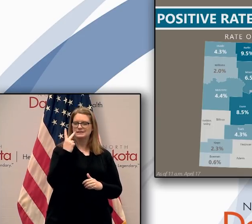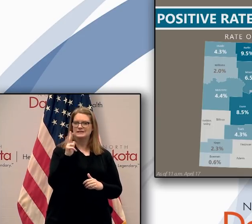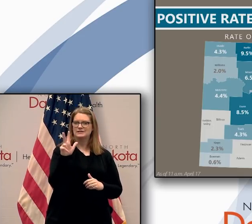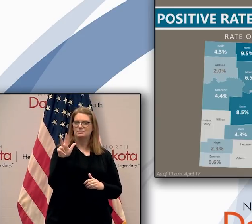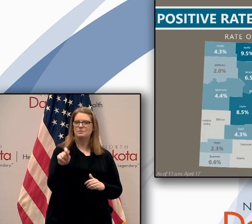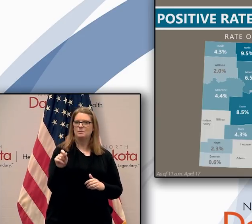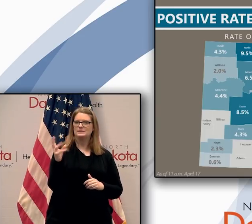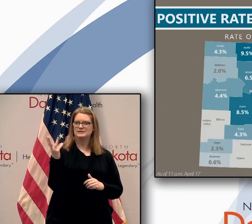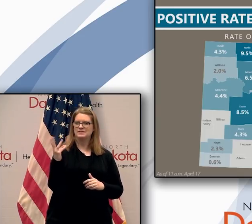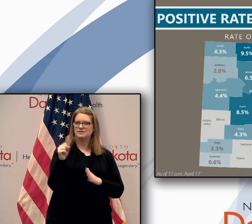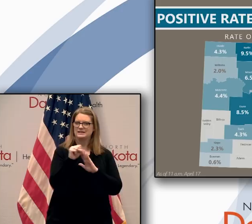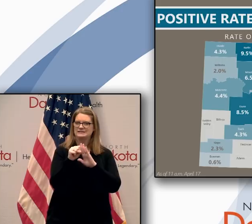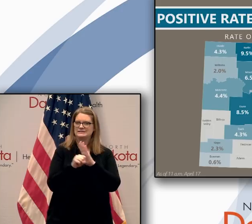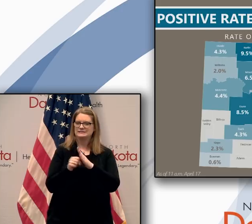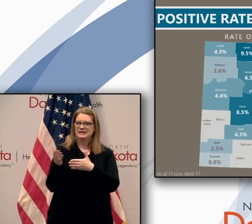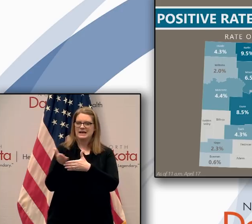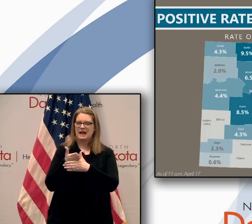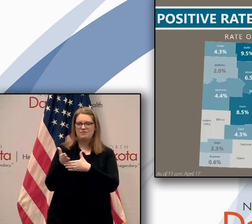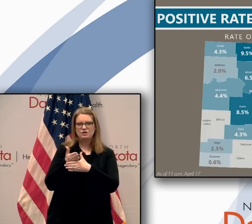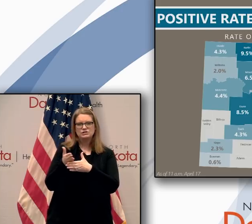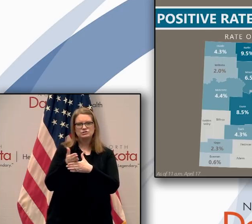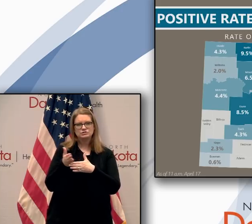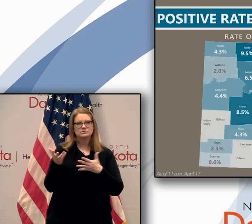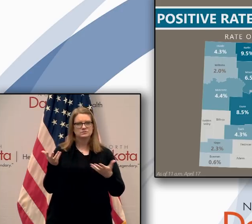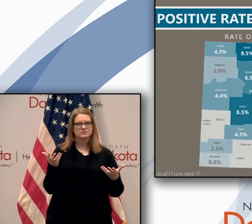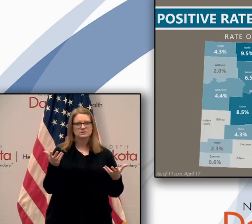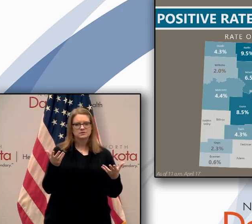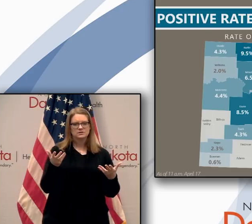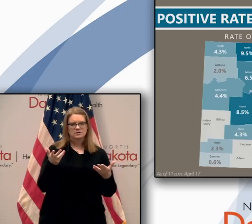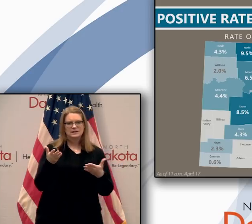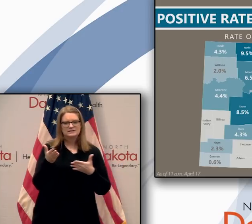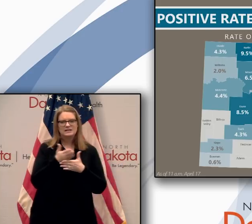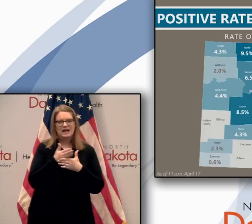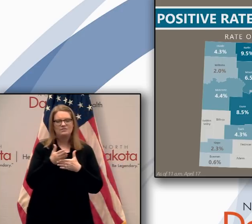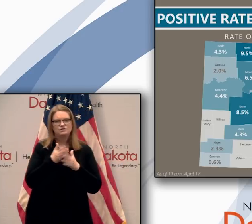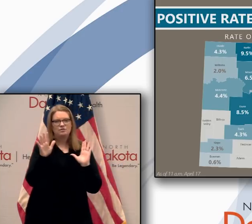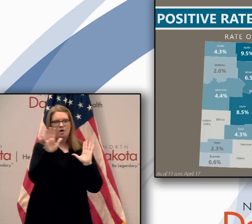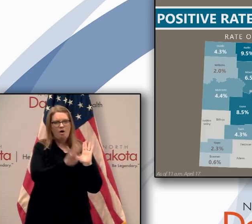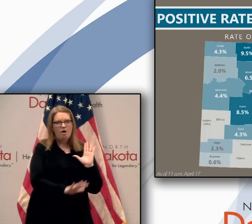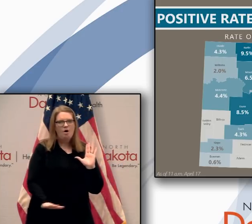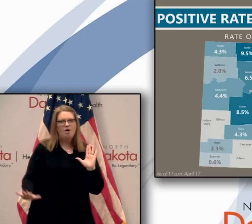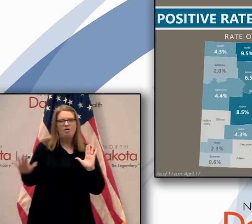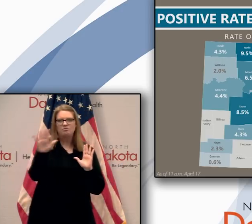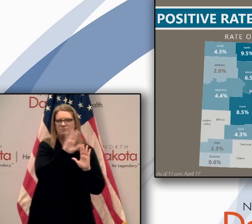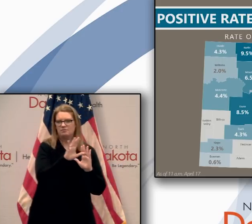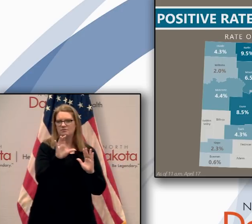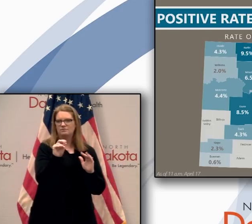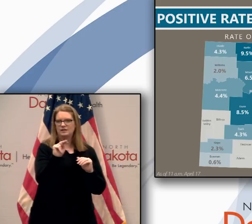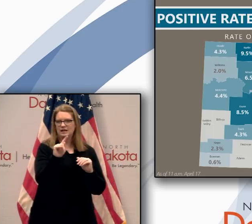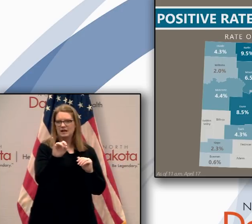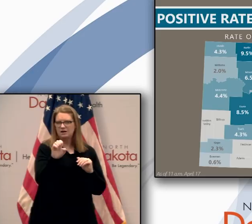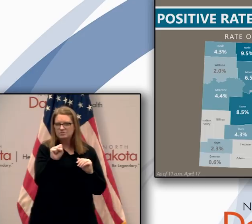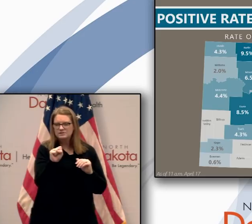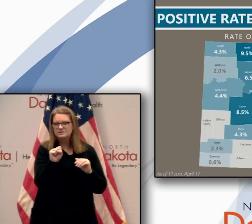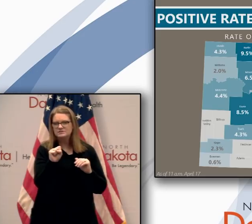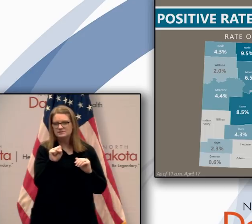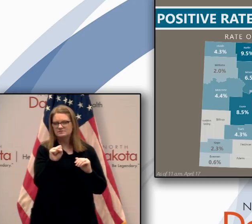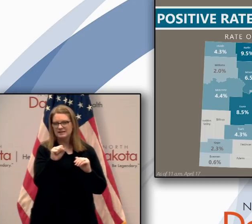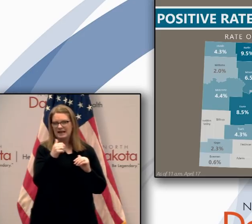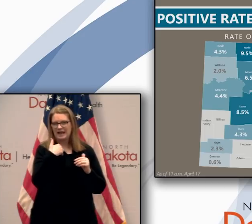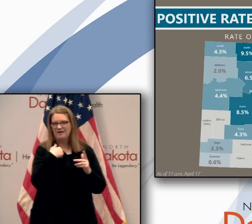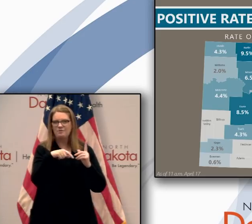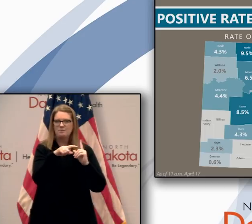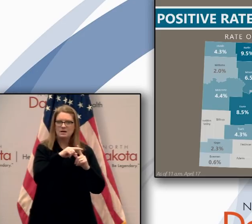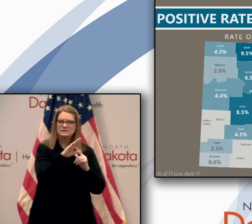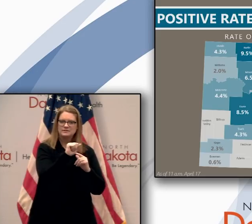for the state average, but we get to that average, which is the average across all of the counties that have cases. We